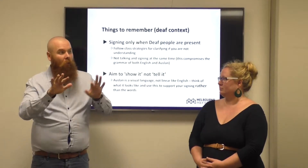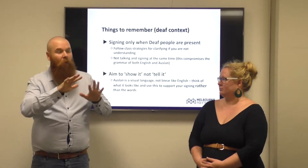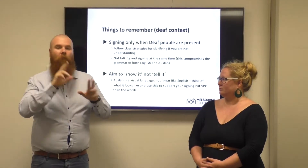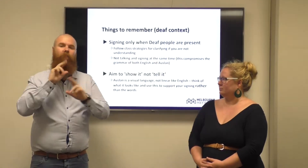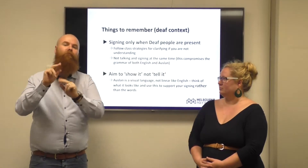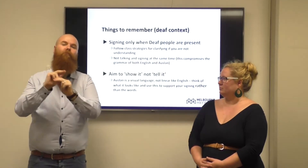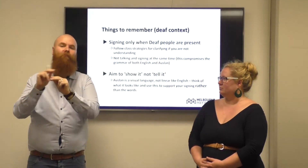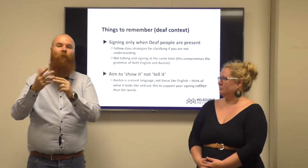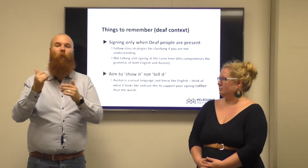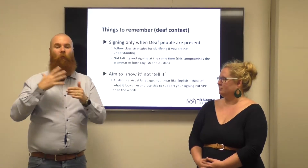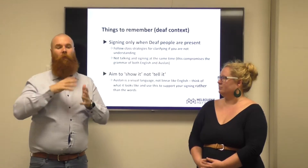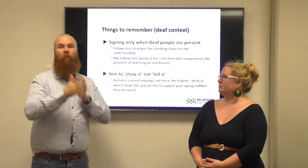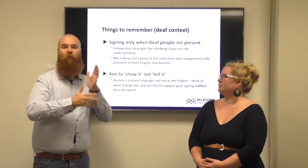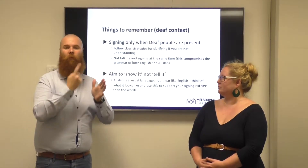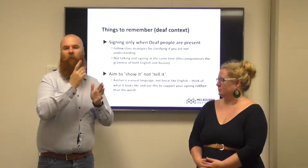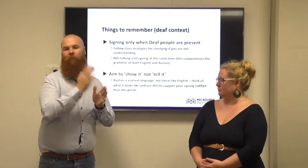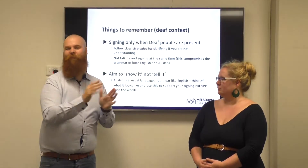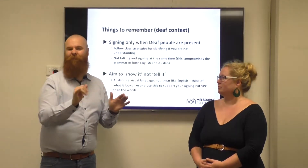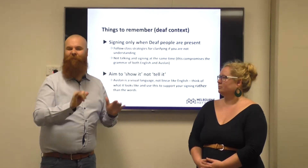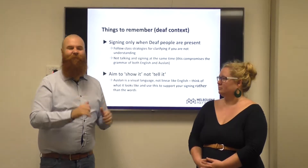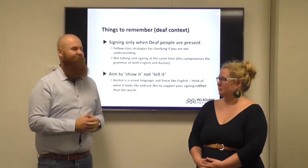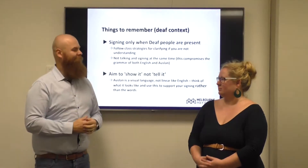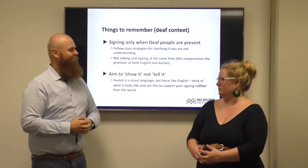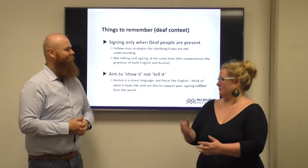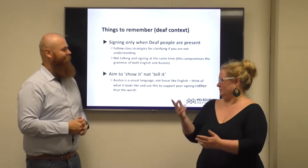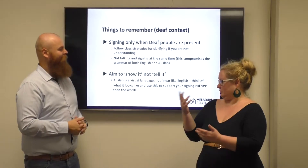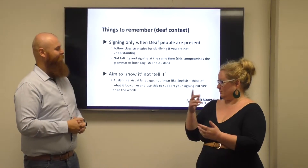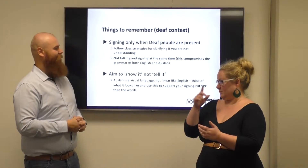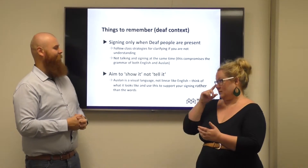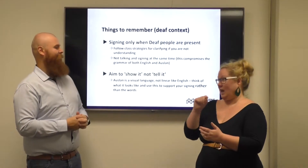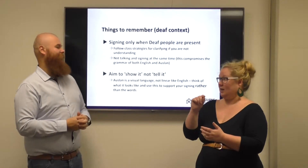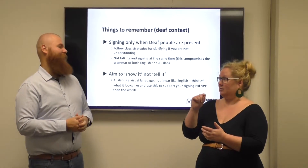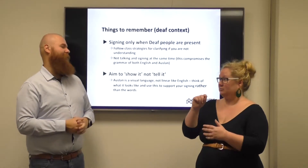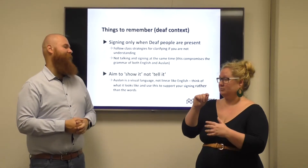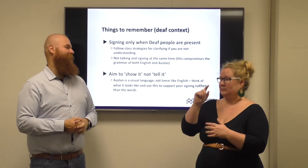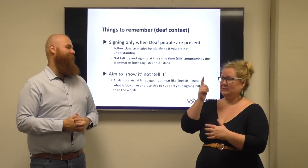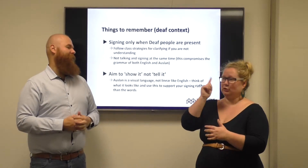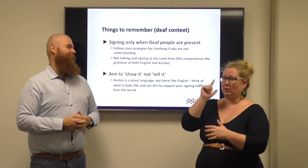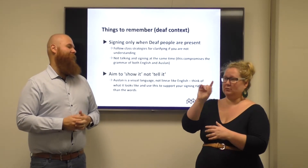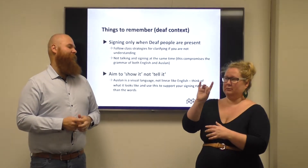signing. If there's no deaf people around, sure, you can speak together, but otherwise sign.